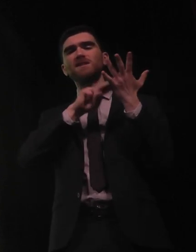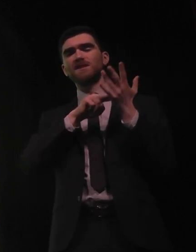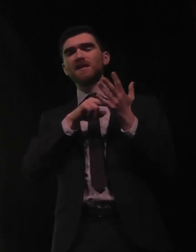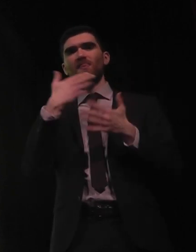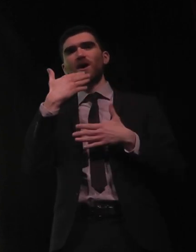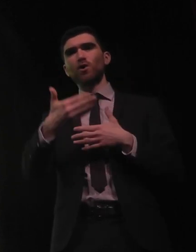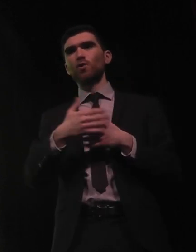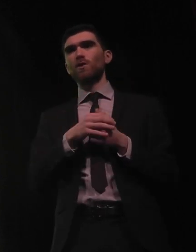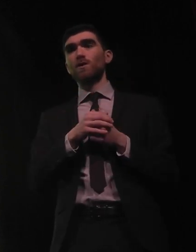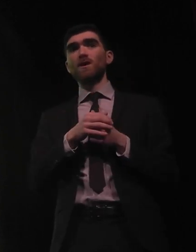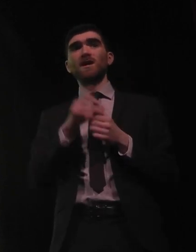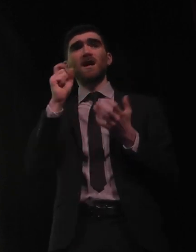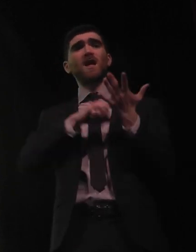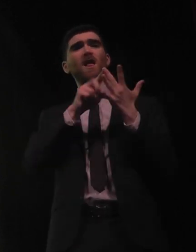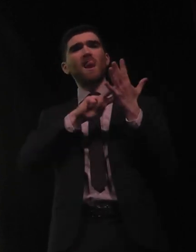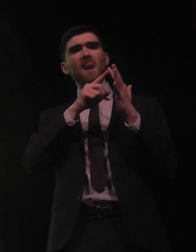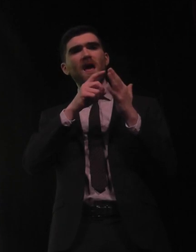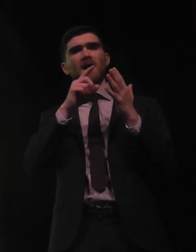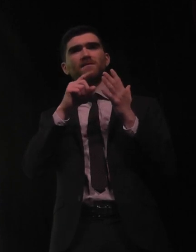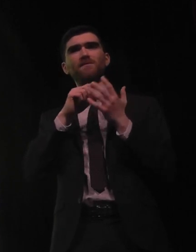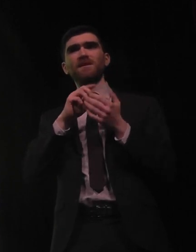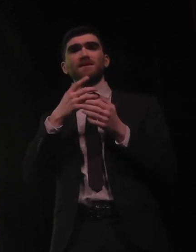Thank you, Clive Gregory in Rochester.